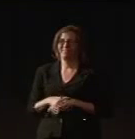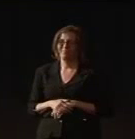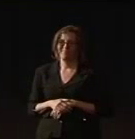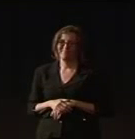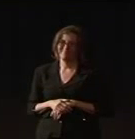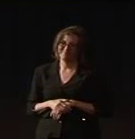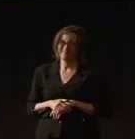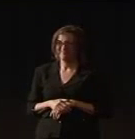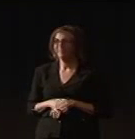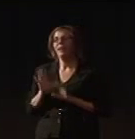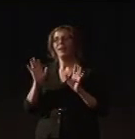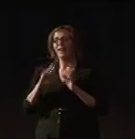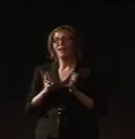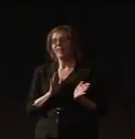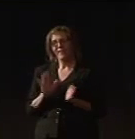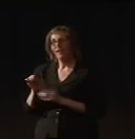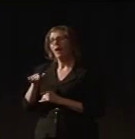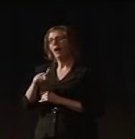several other